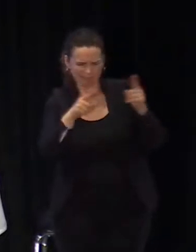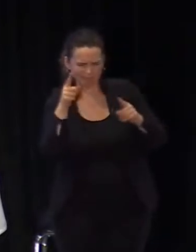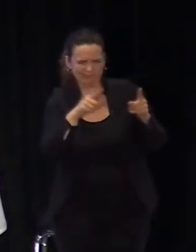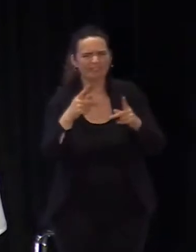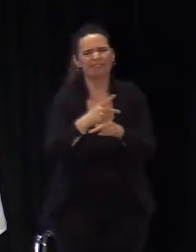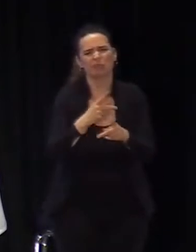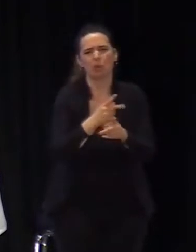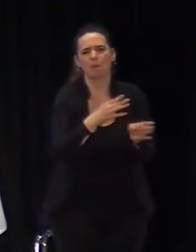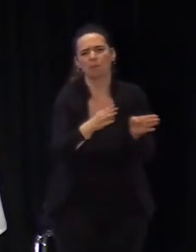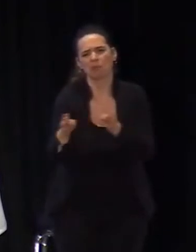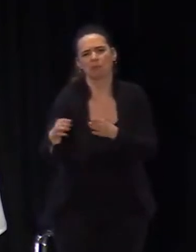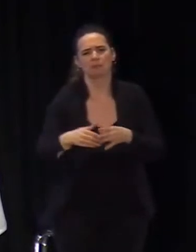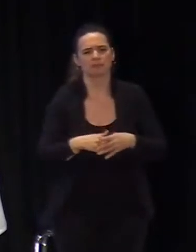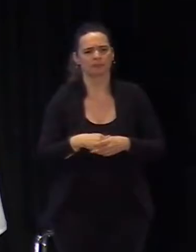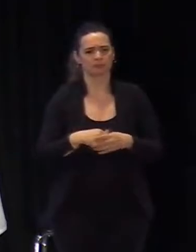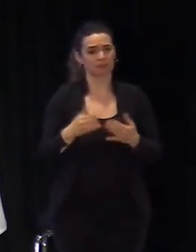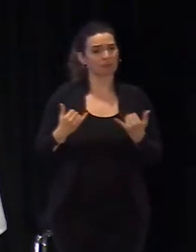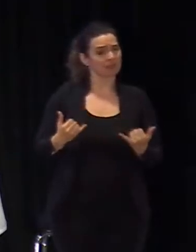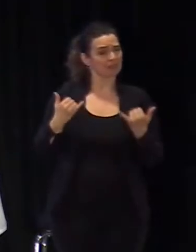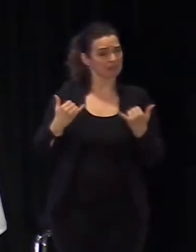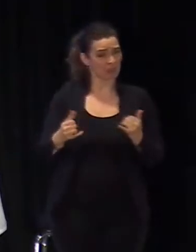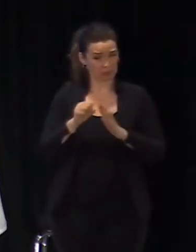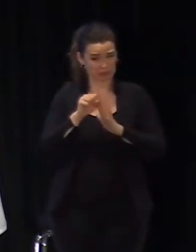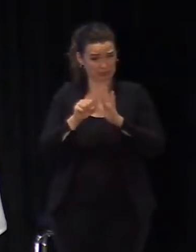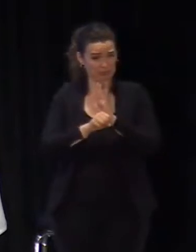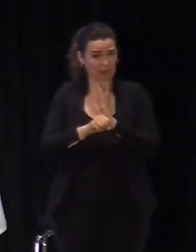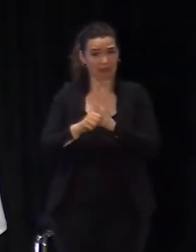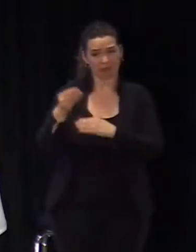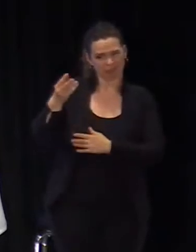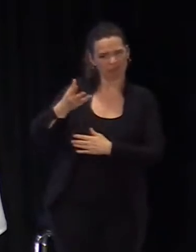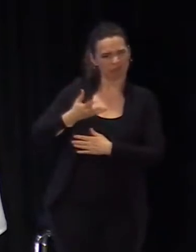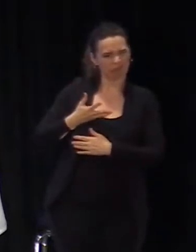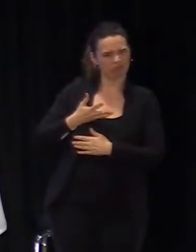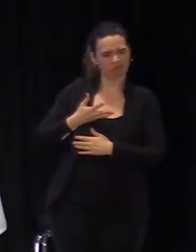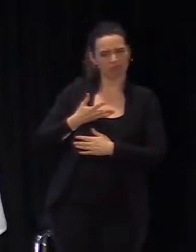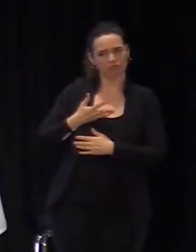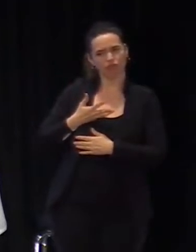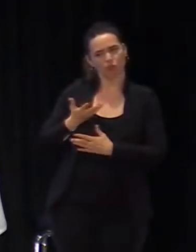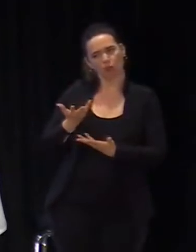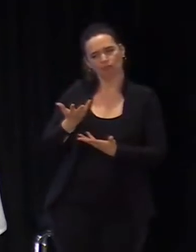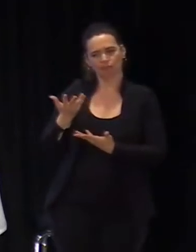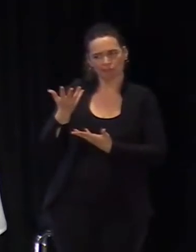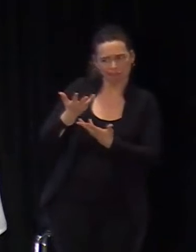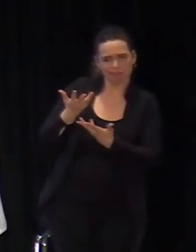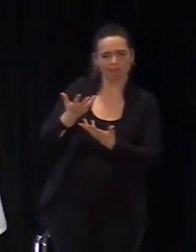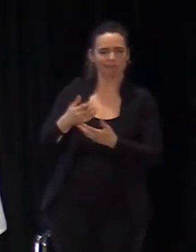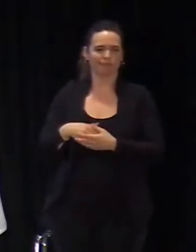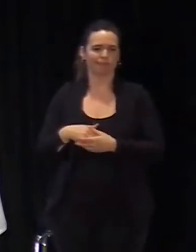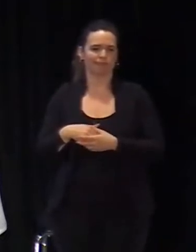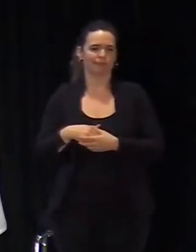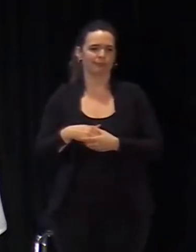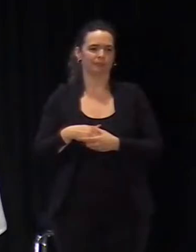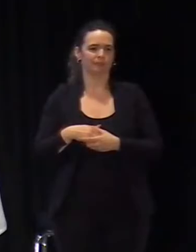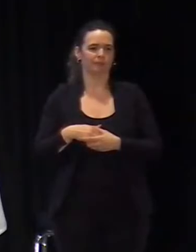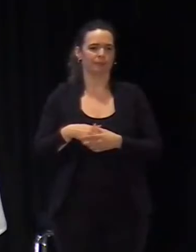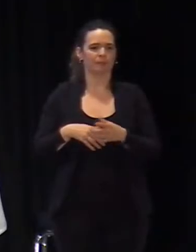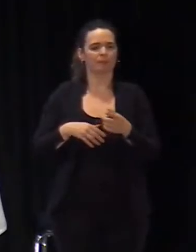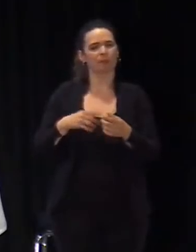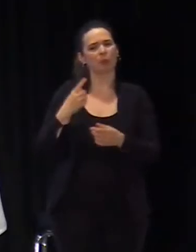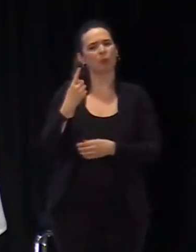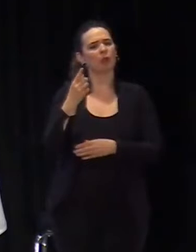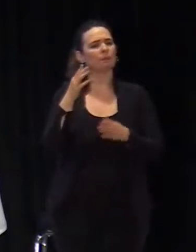But we're comfortable with what the state has talked about to date. And then one person that we know was told by a doctor at a local